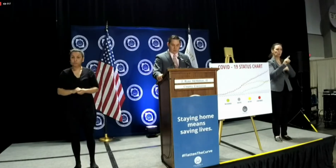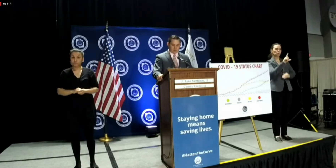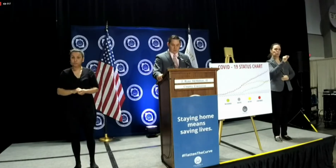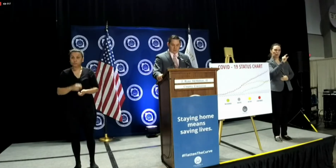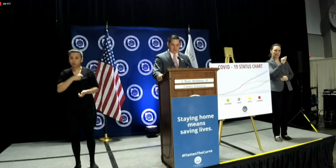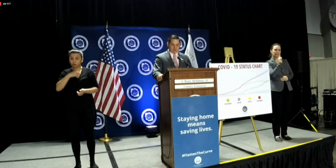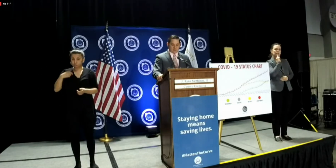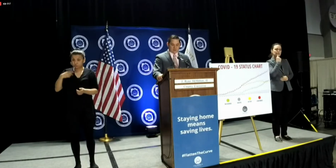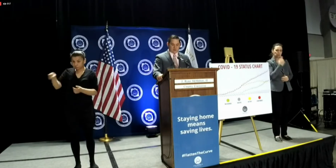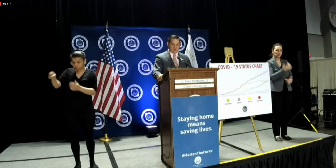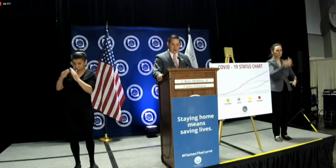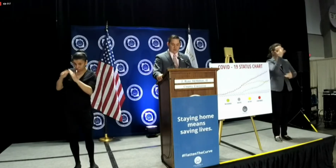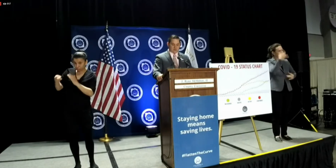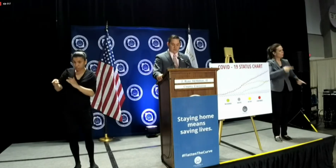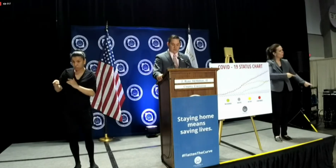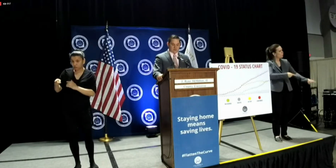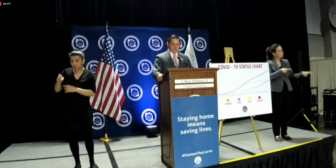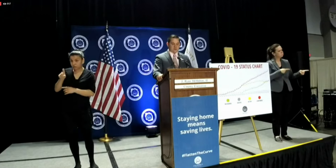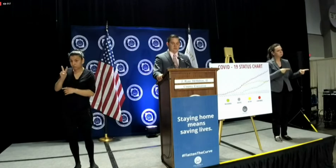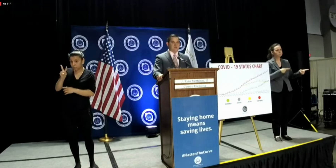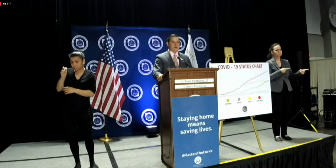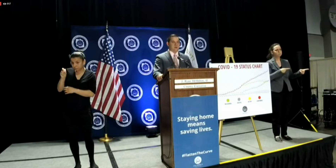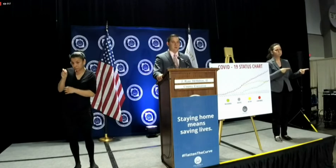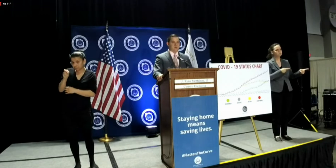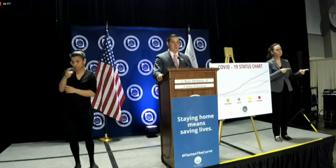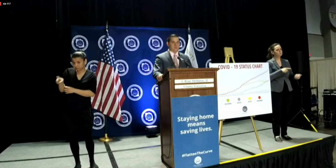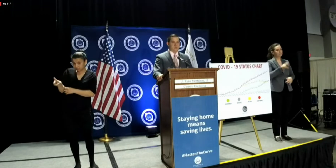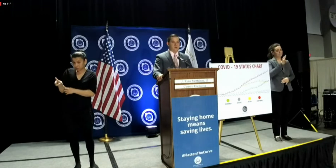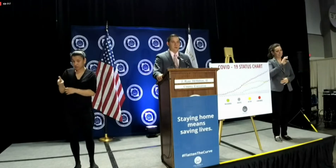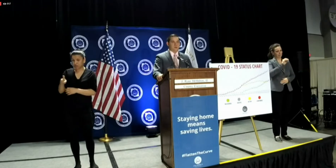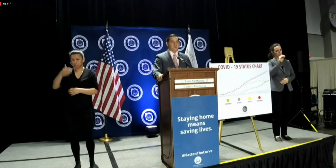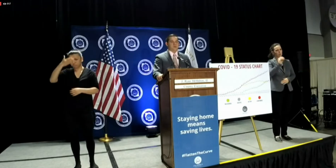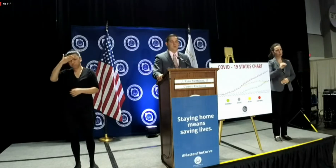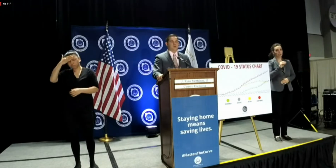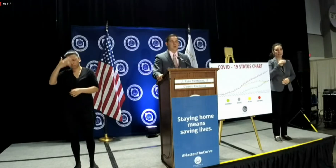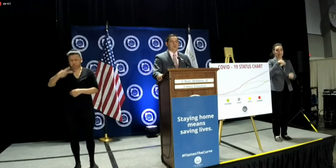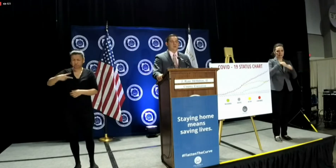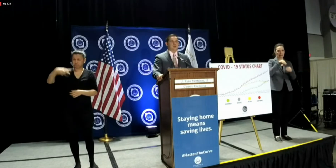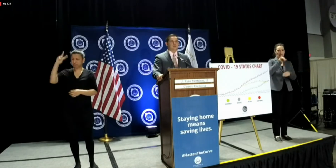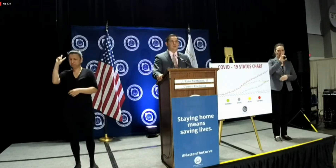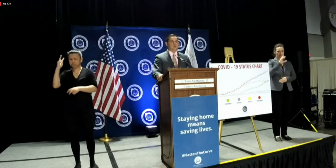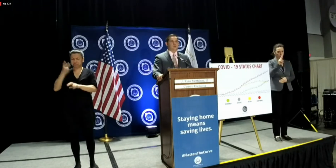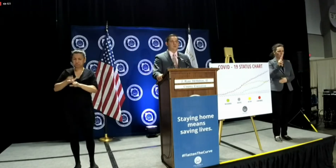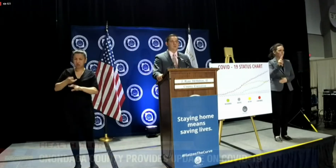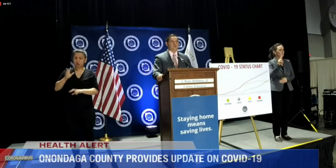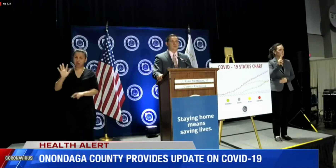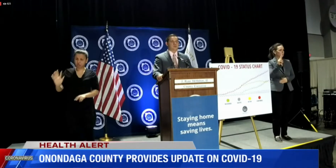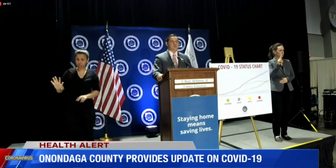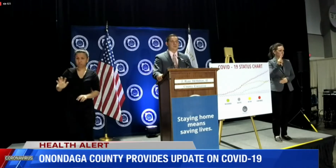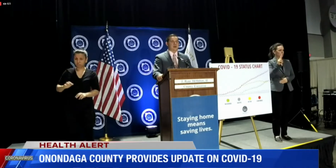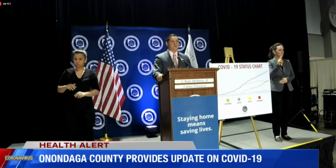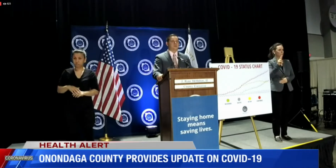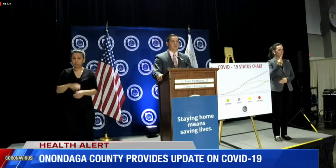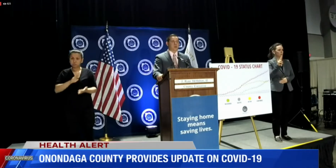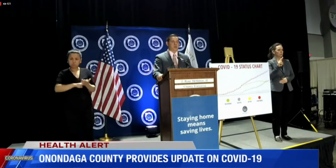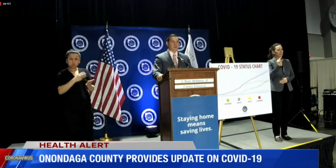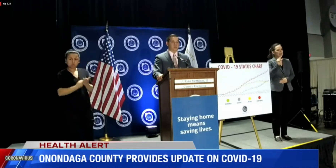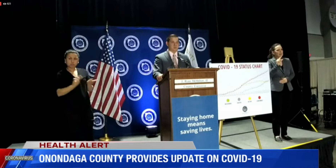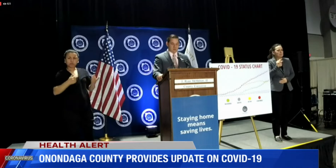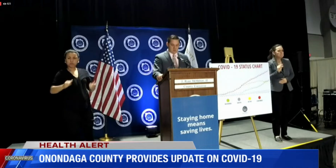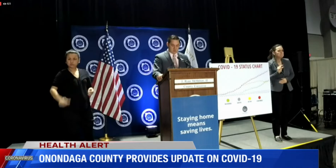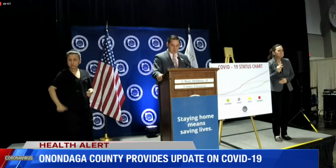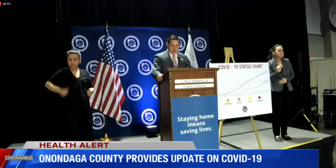is representing 7% of our active cases. This is actually down a little bit, but these are 20 individuals who essentially need help to